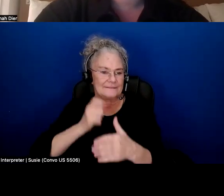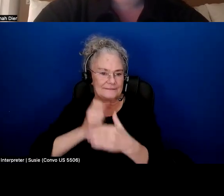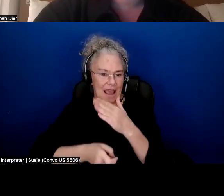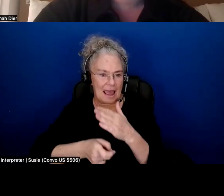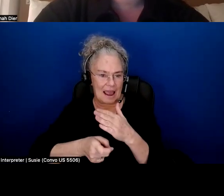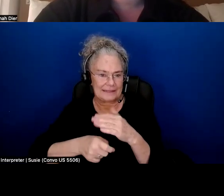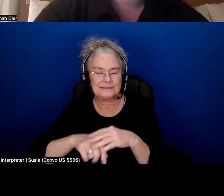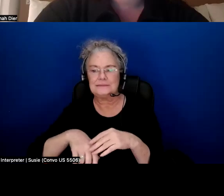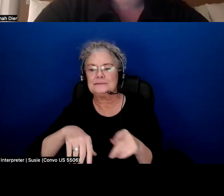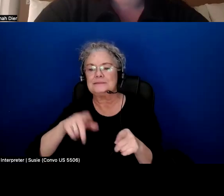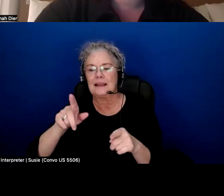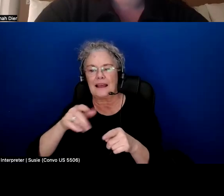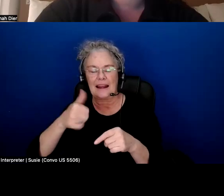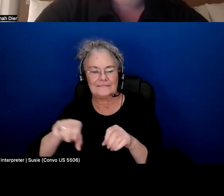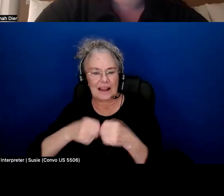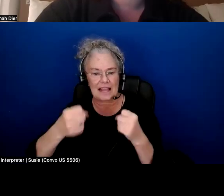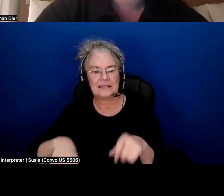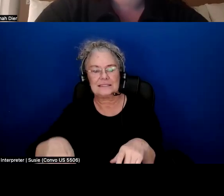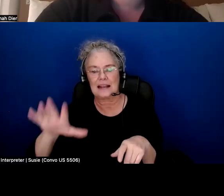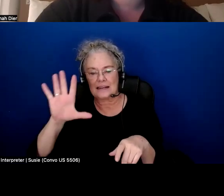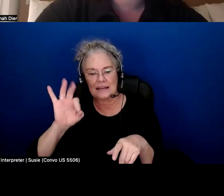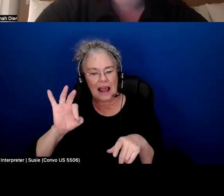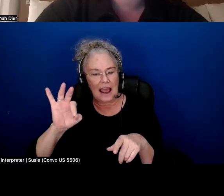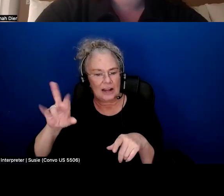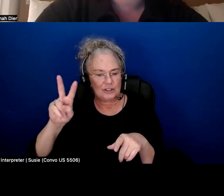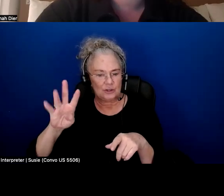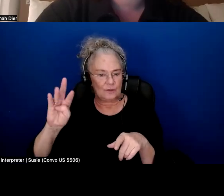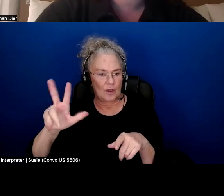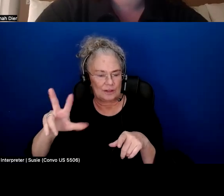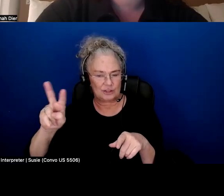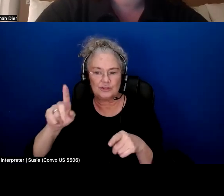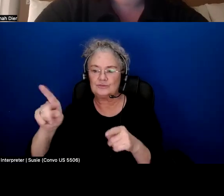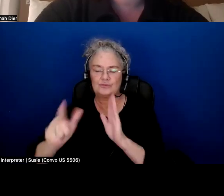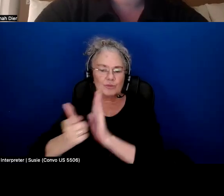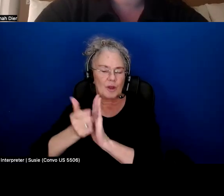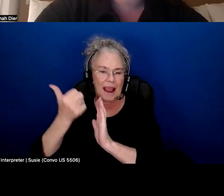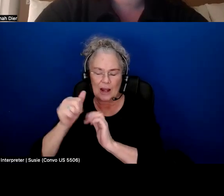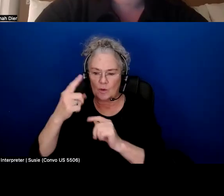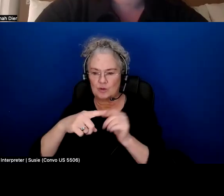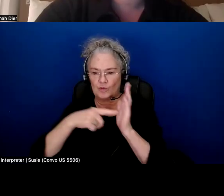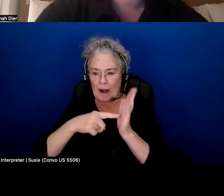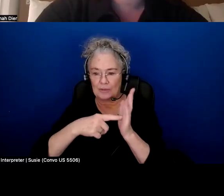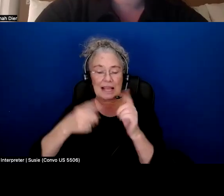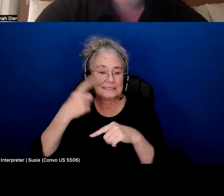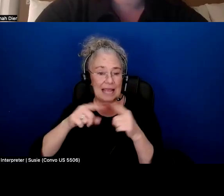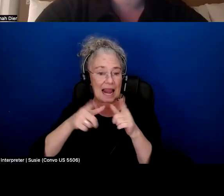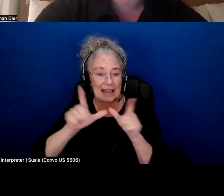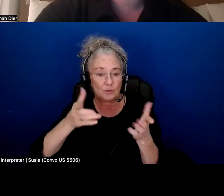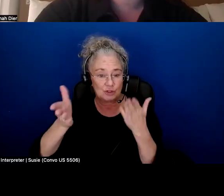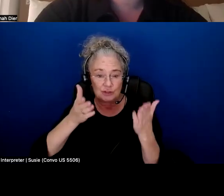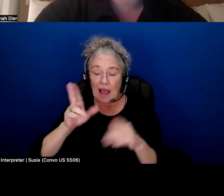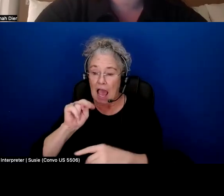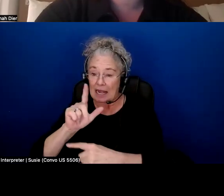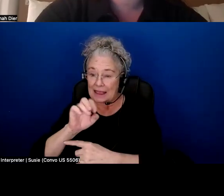violations. Section 9-2432 prohibits someone from representing sign language services unless